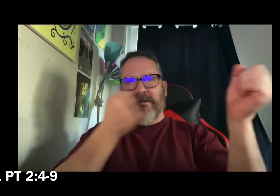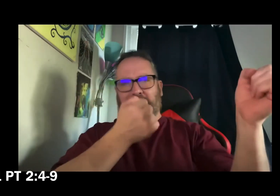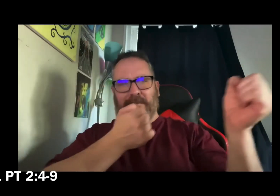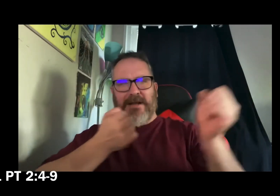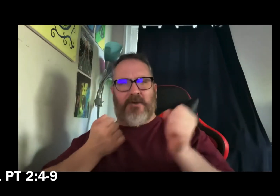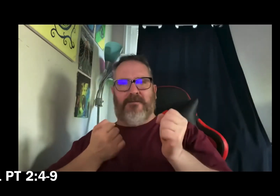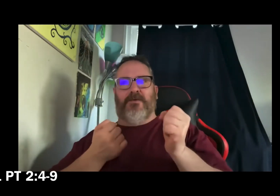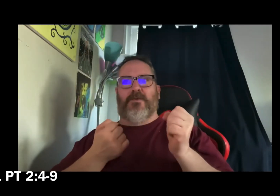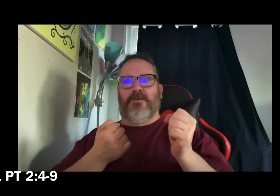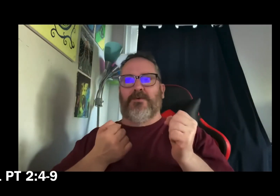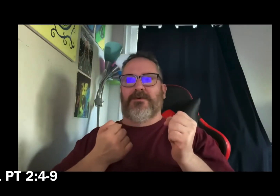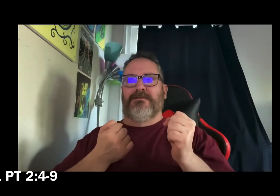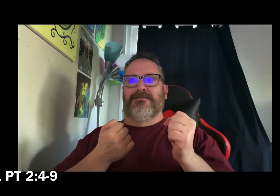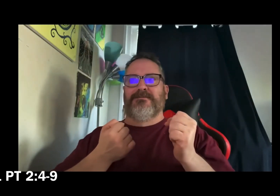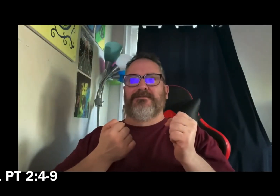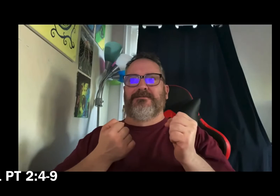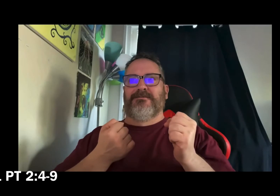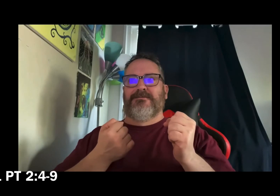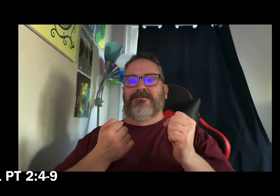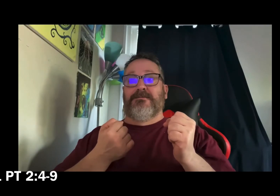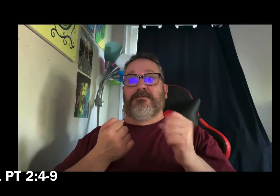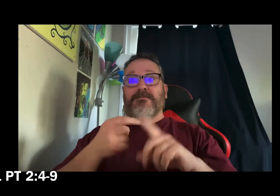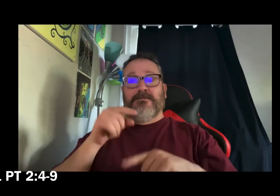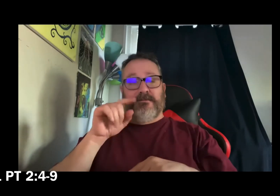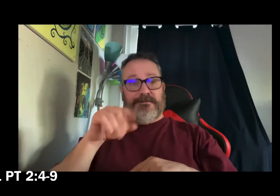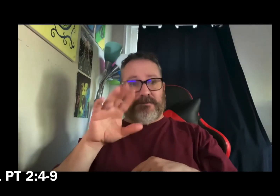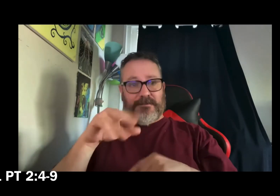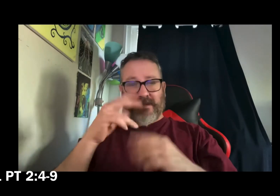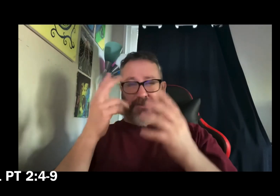You who called you out of darkness